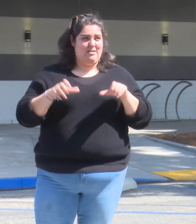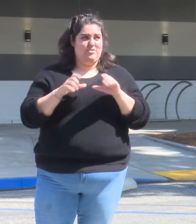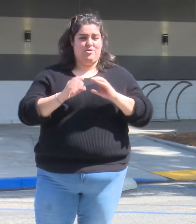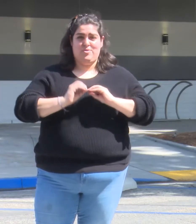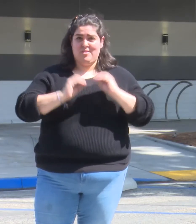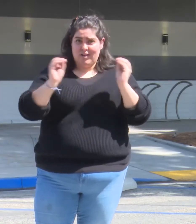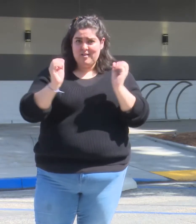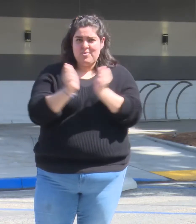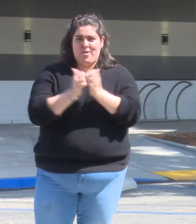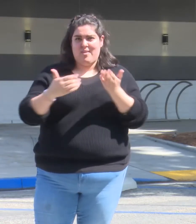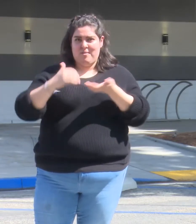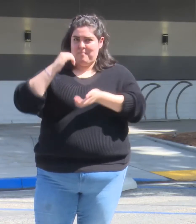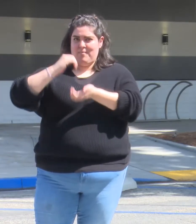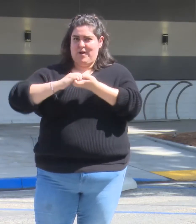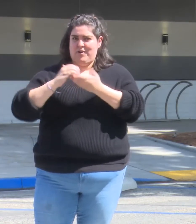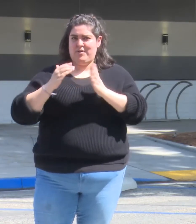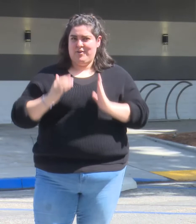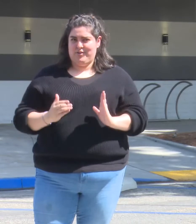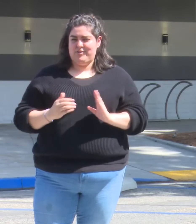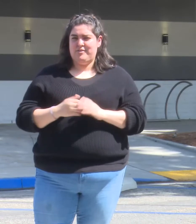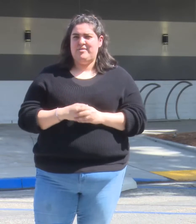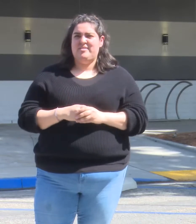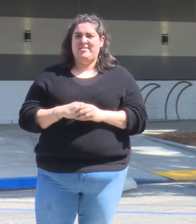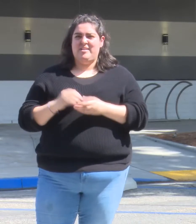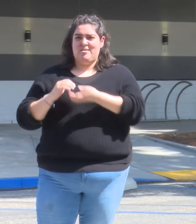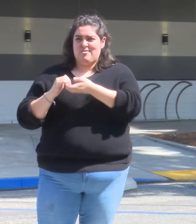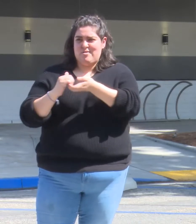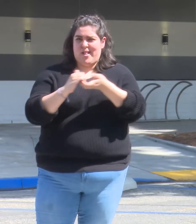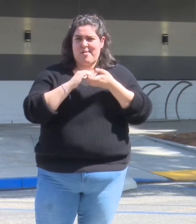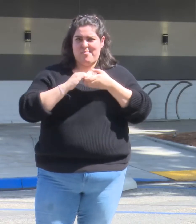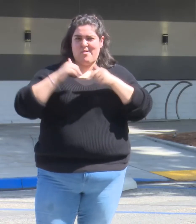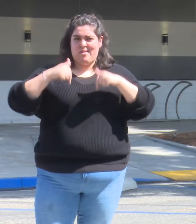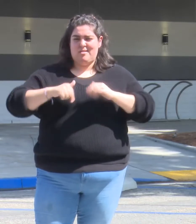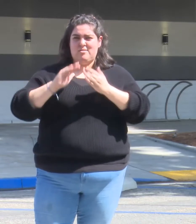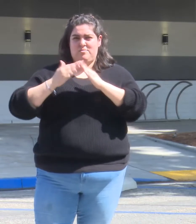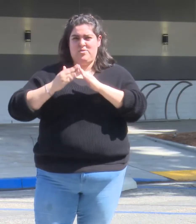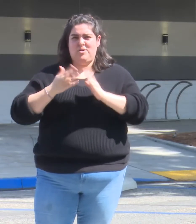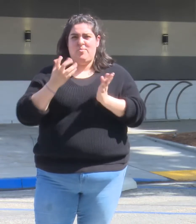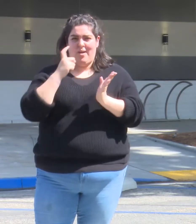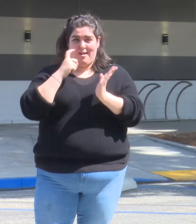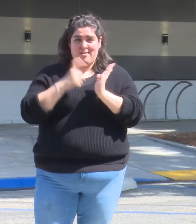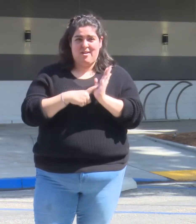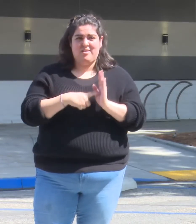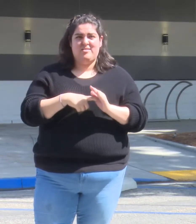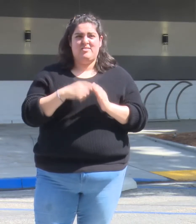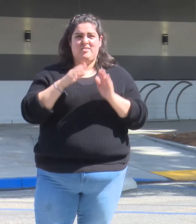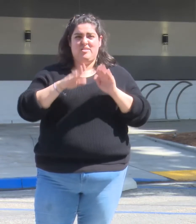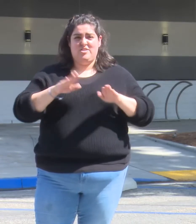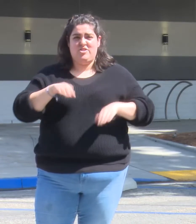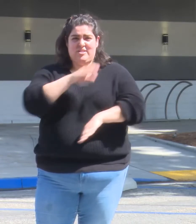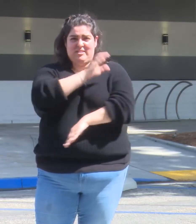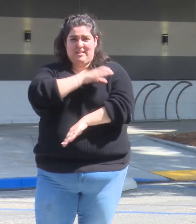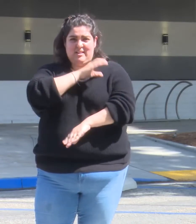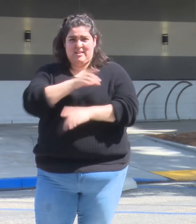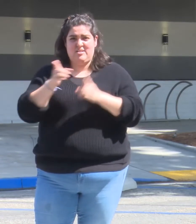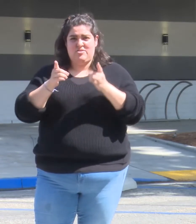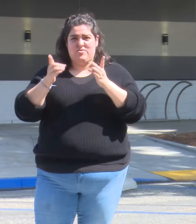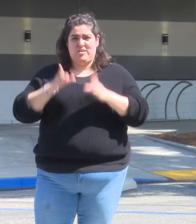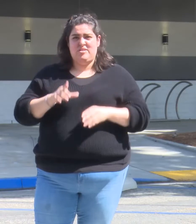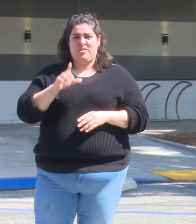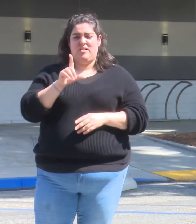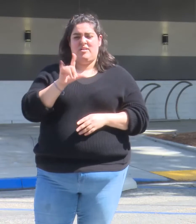having partners and collaborating with people in this community. I want to acknowledge and thank the Children's Clinic Director, Dr. Elisa